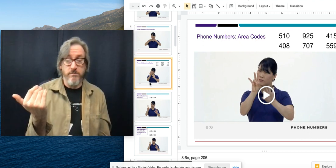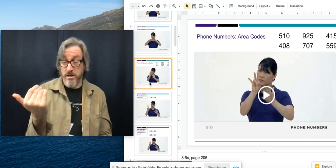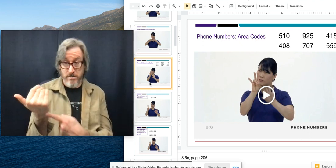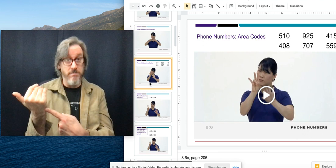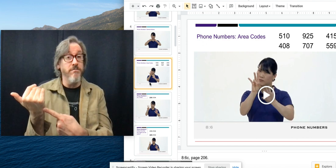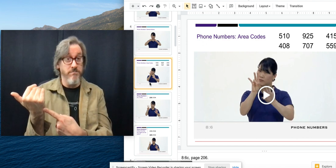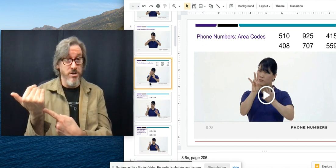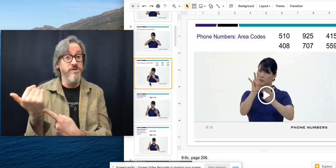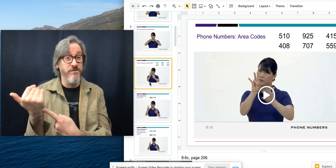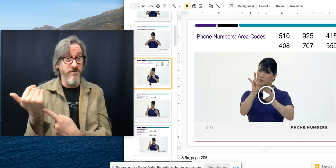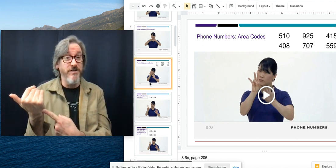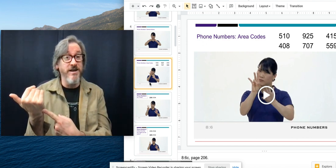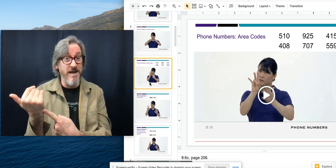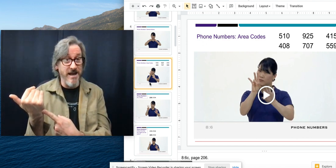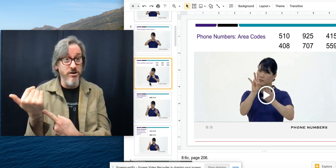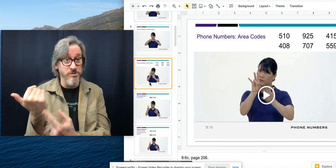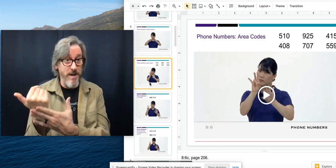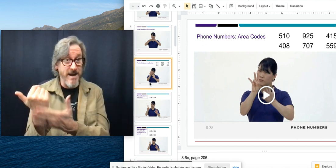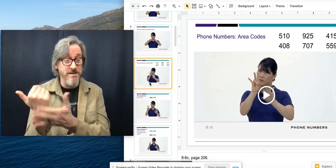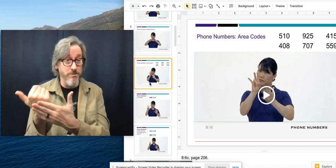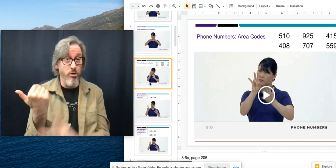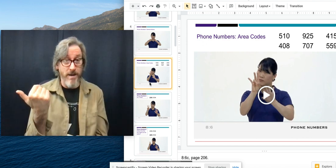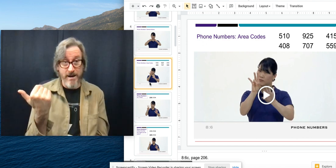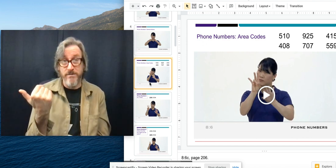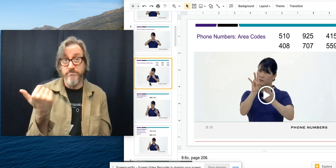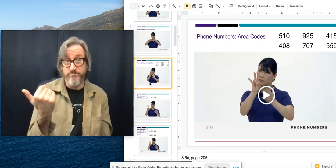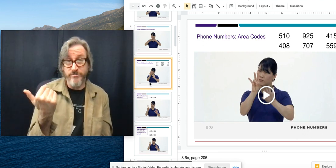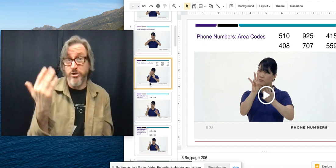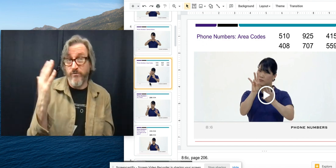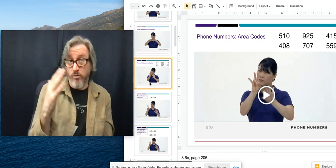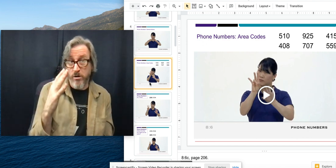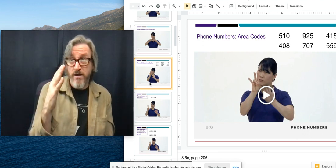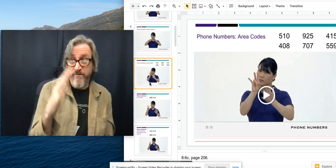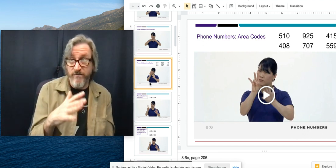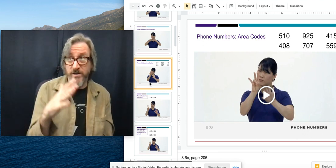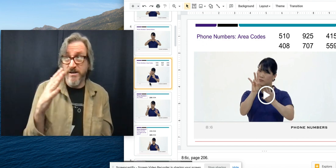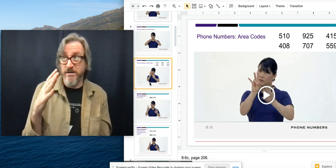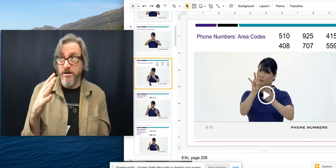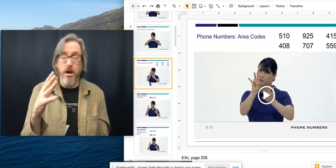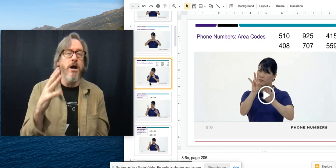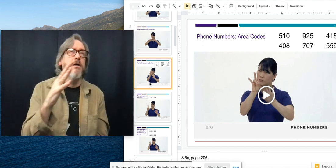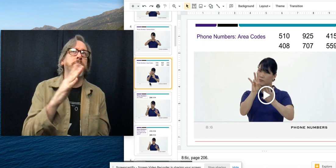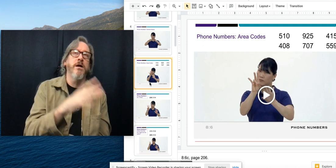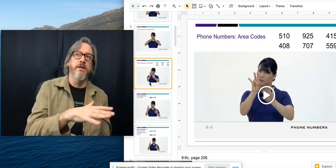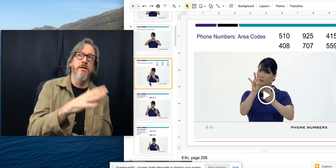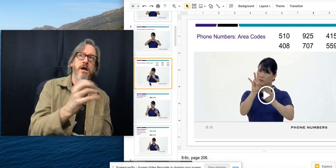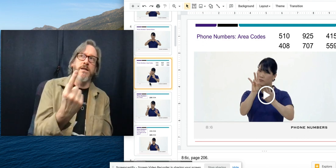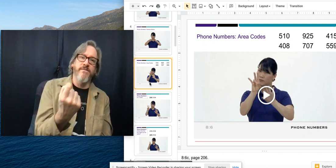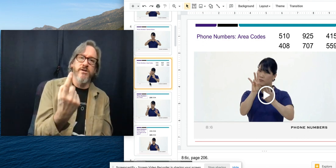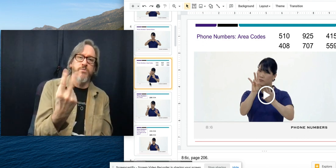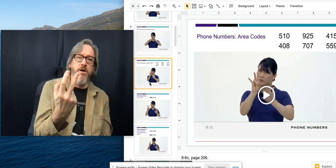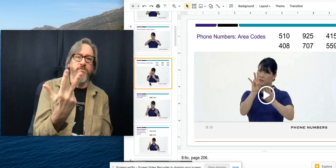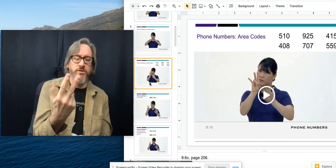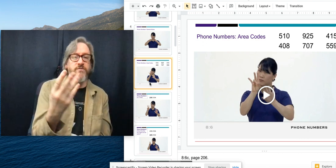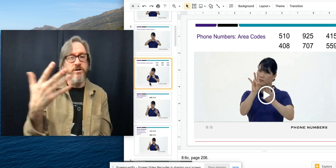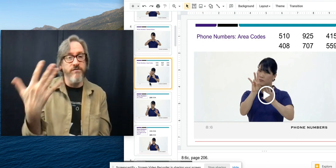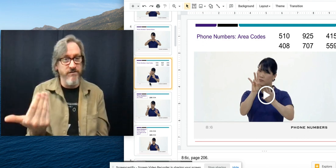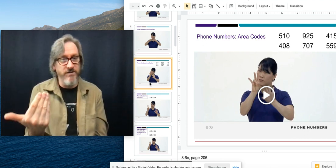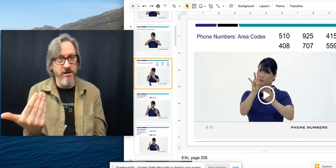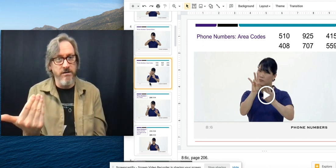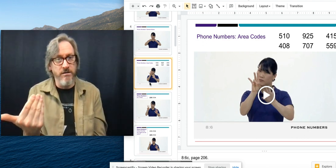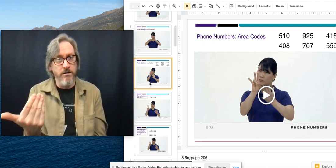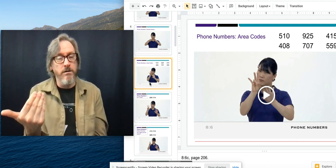415, notice for 15, the hand goes back to palm back. So for 15, 11, 12, 13,